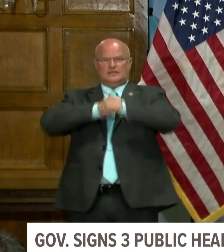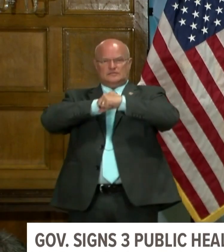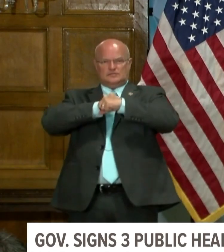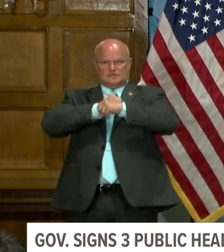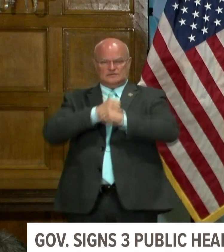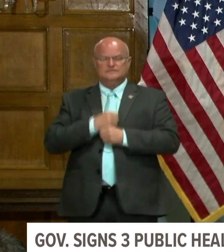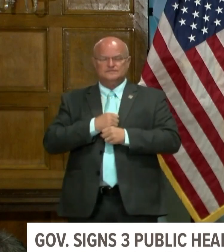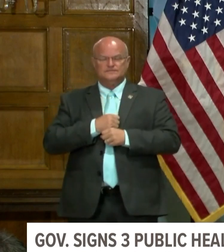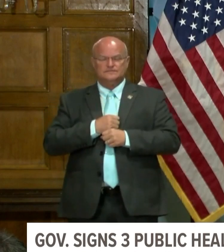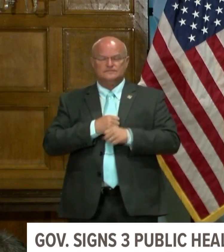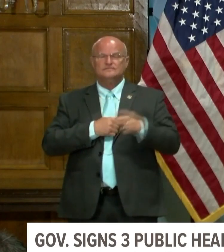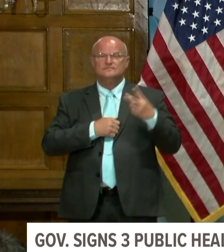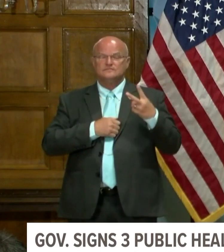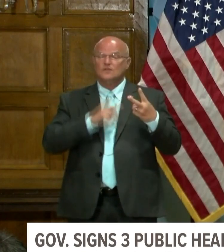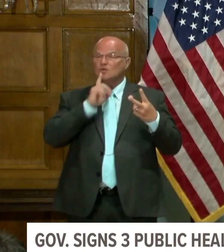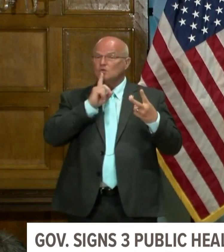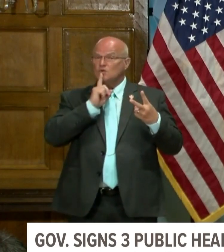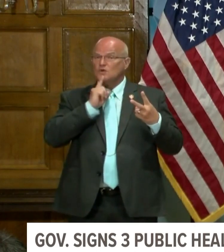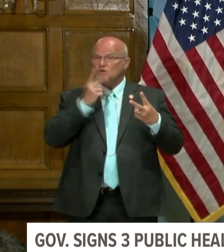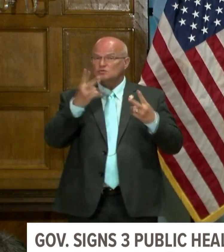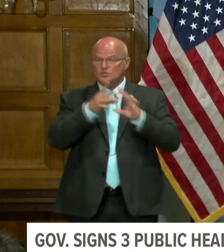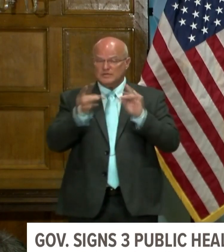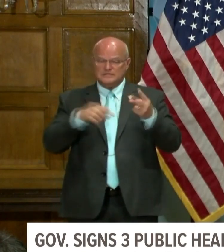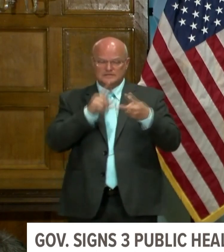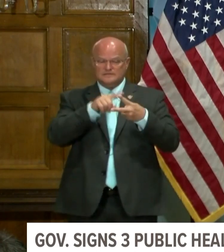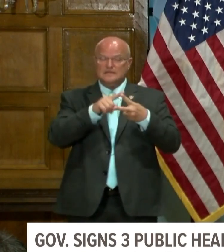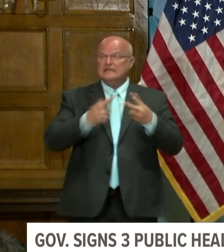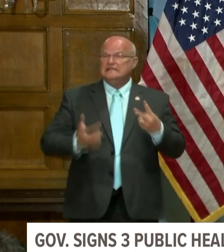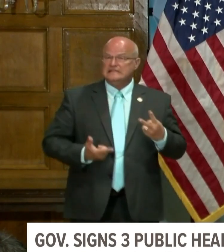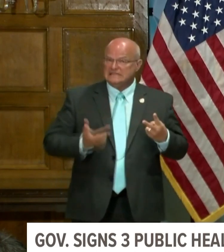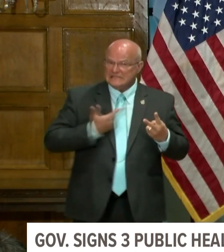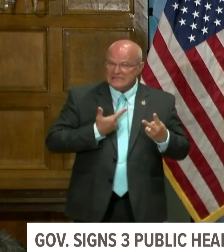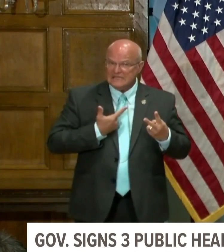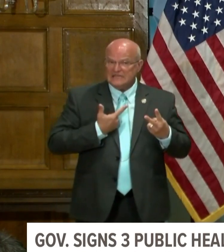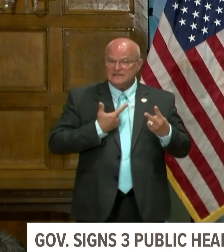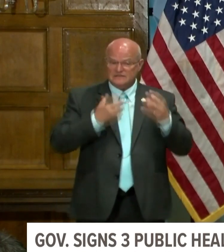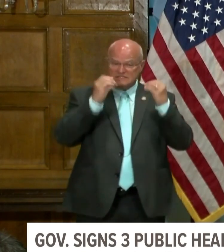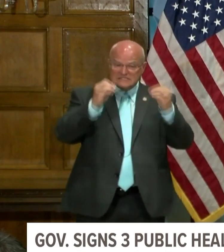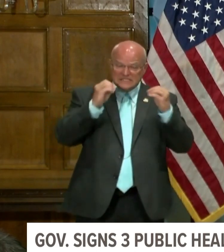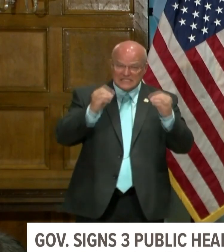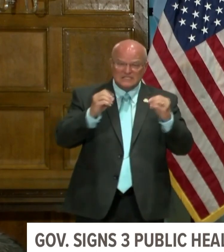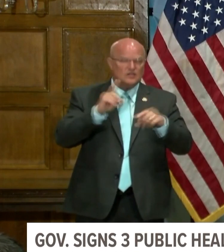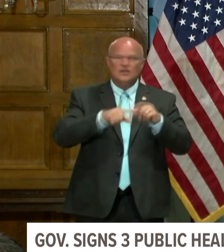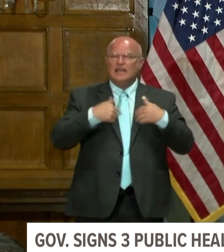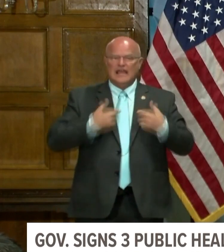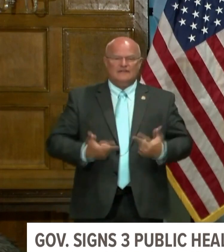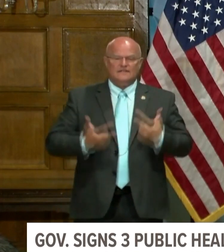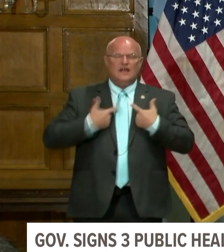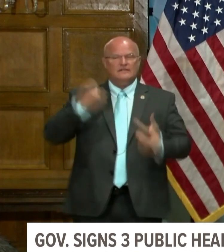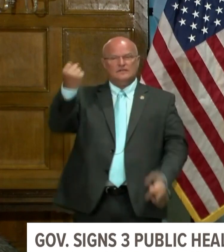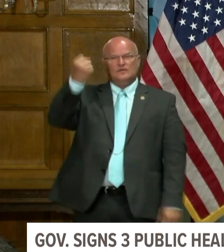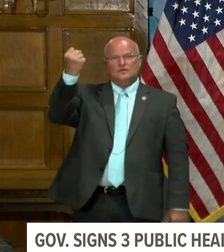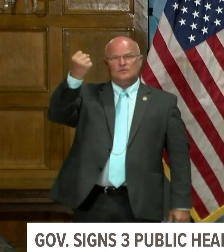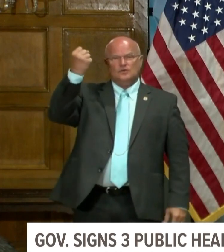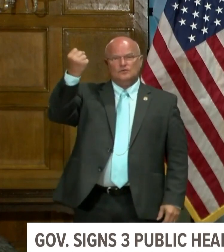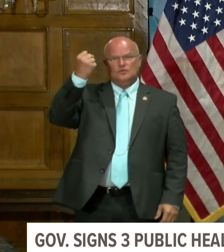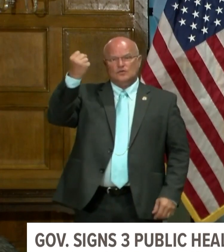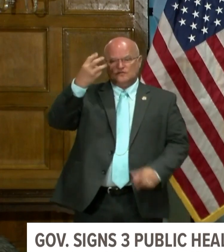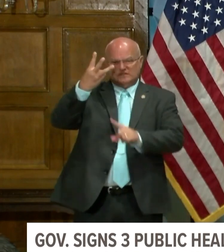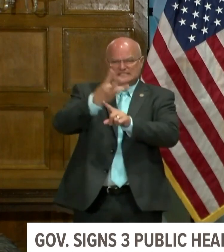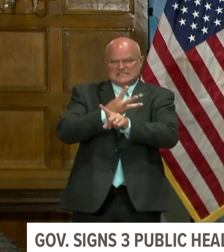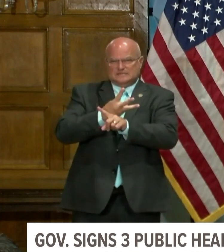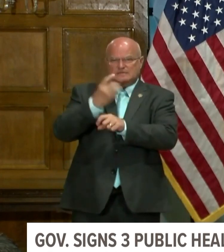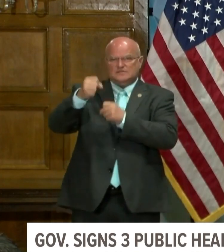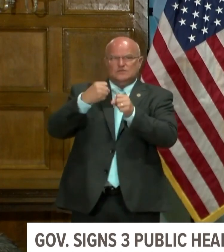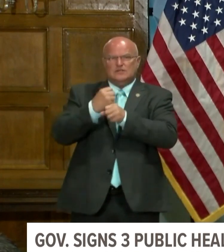2 messages. One is we've got to live life. We've got to be educated. We can't have life on hold for 6 months